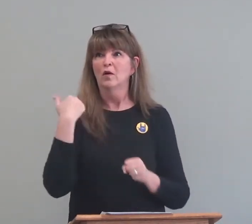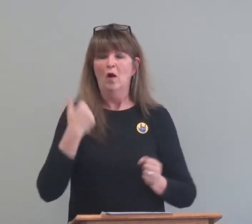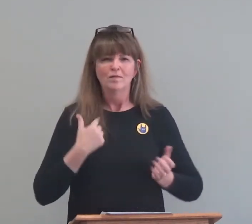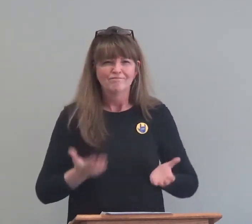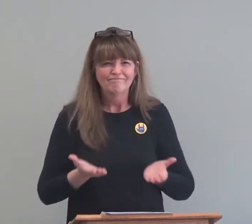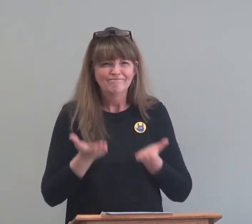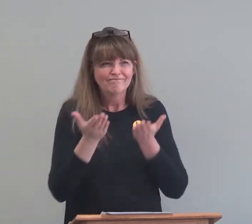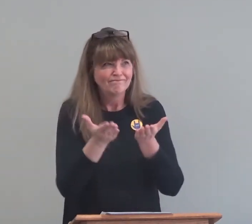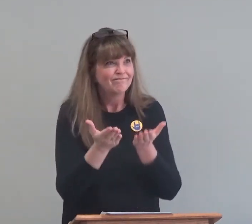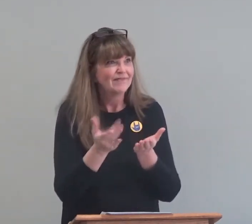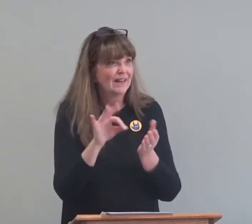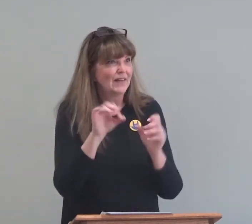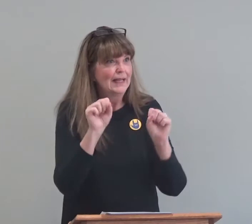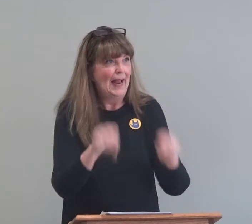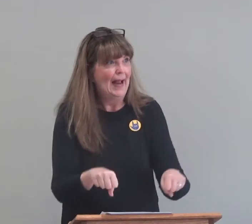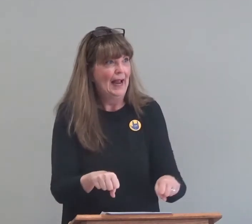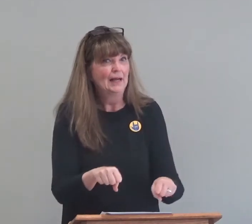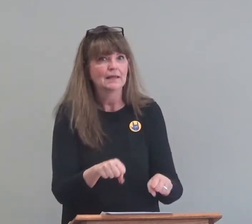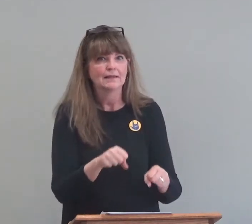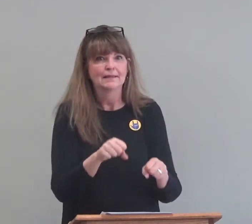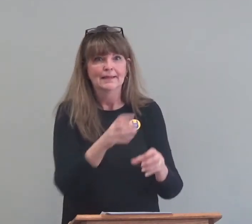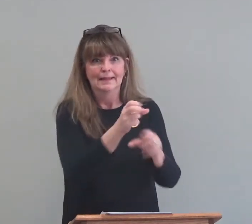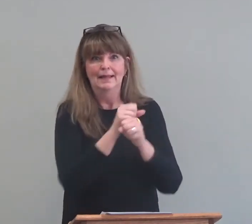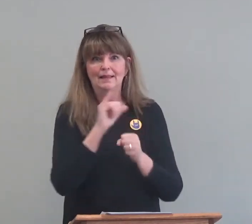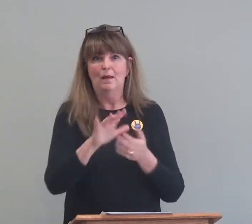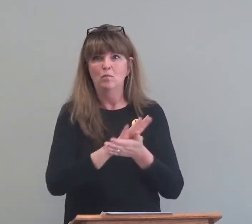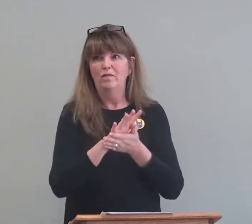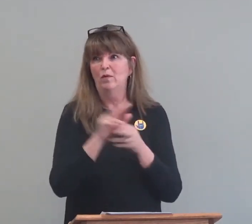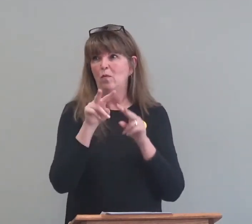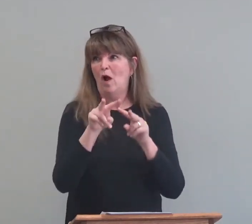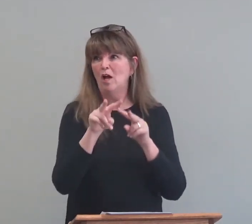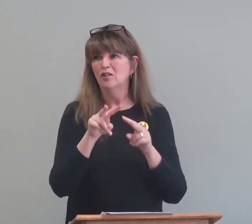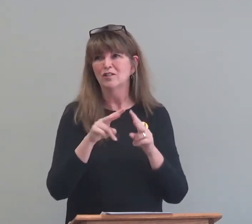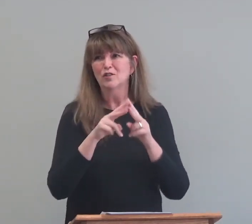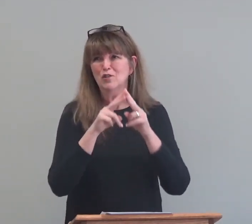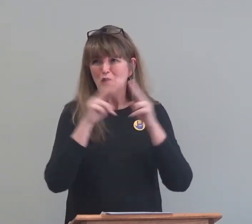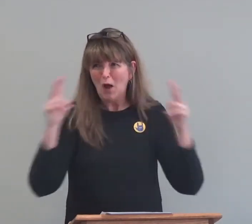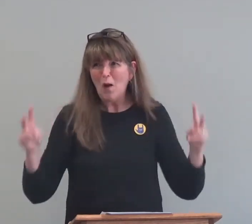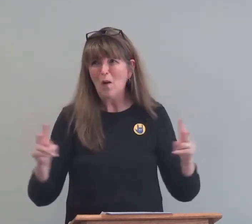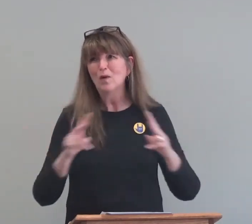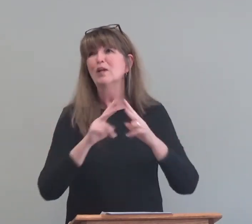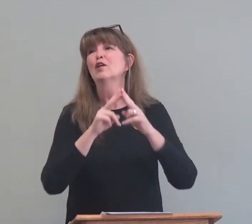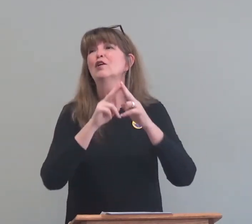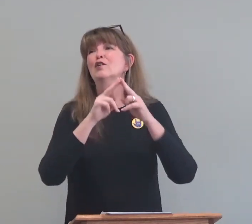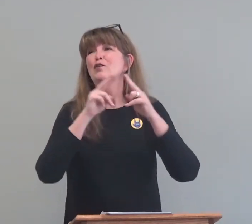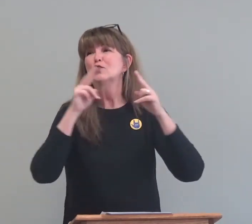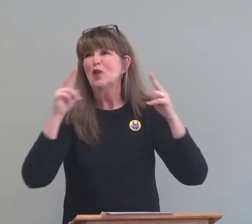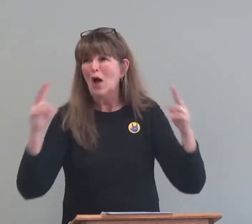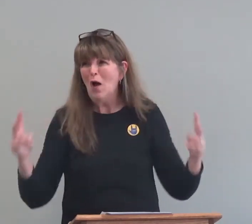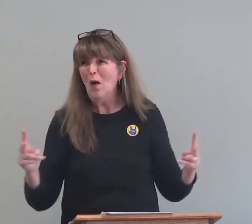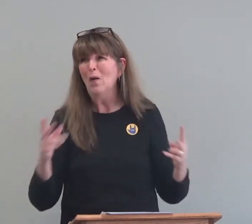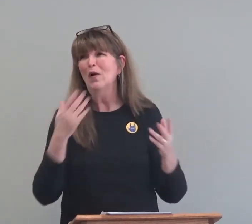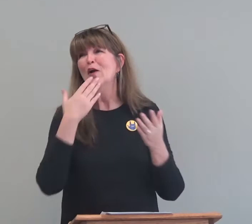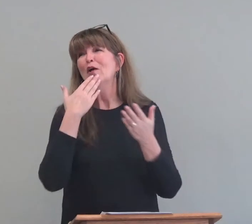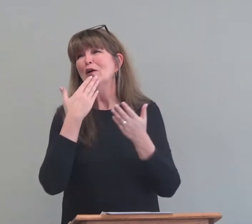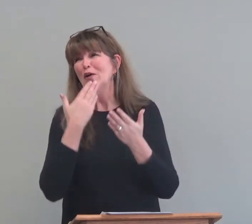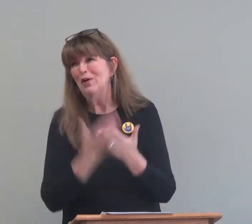year ago or so, I really suggest that you get it and watch it. It is so very,